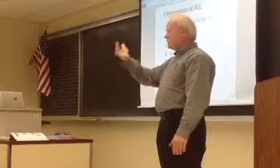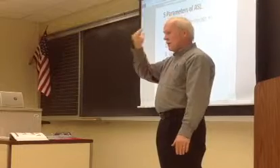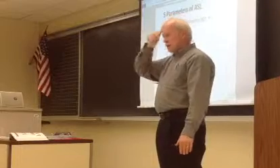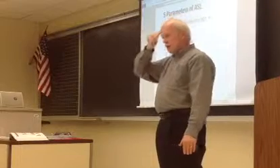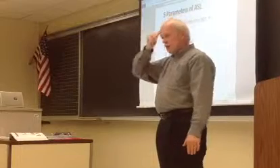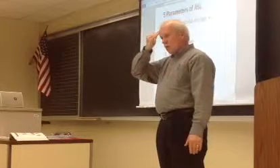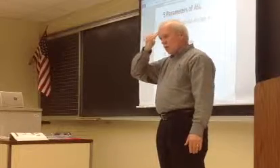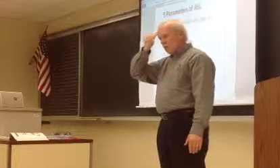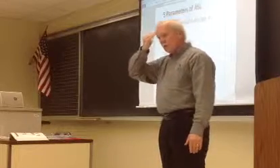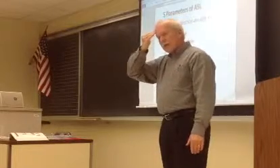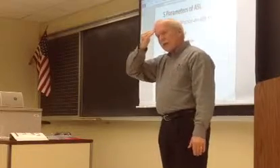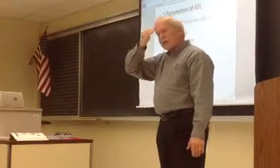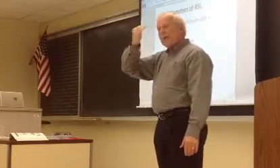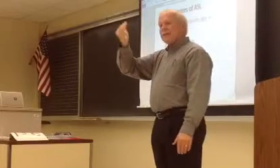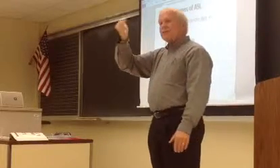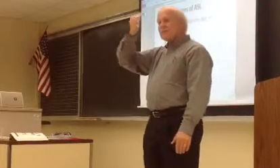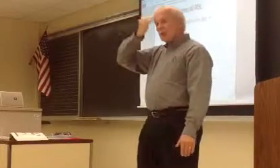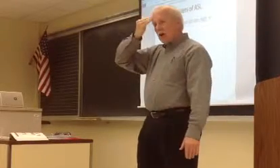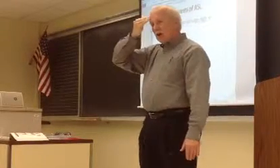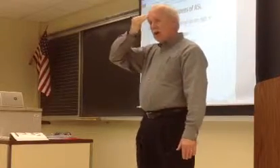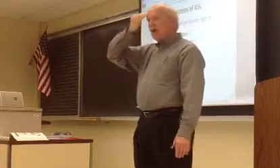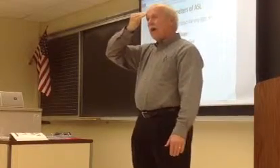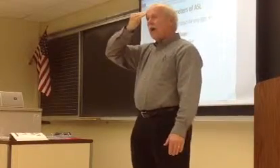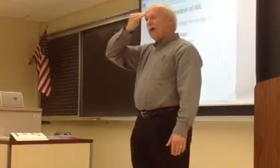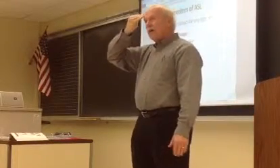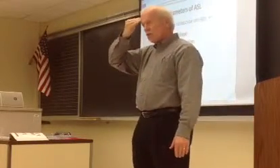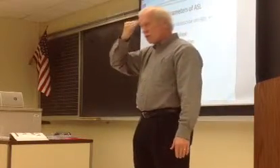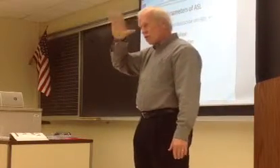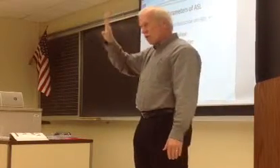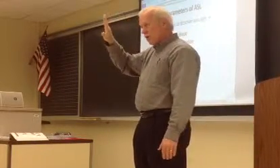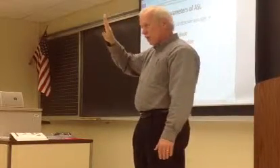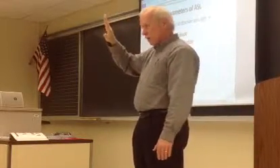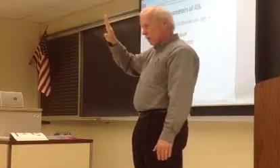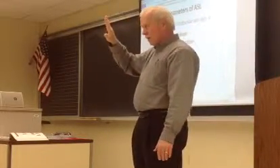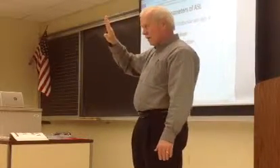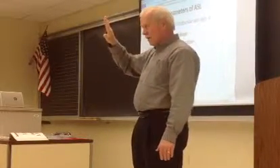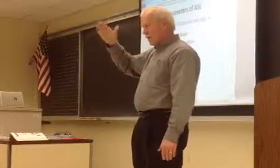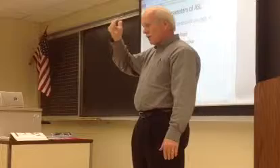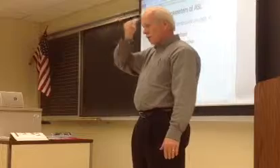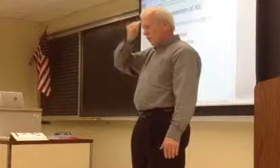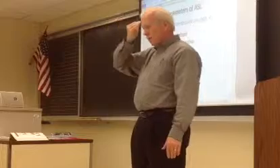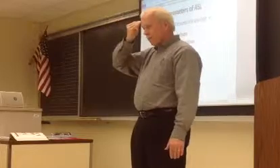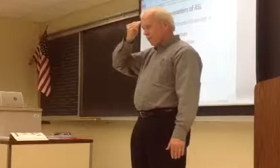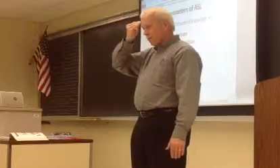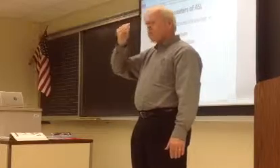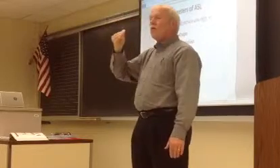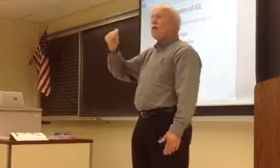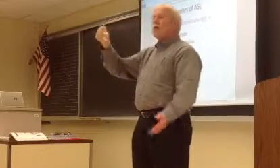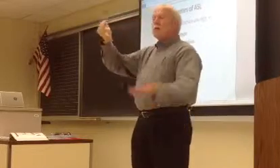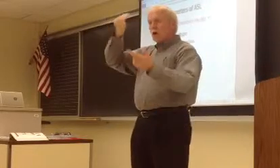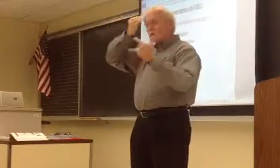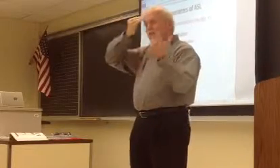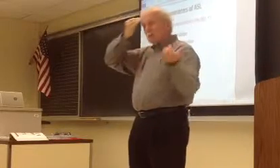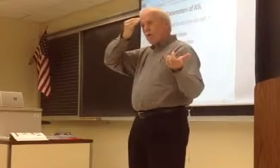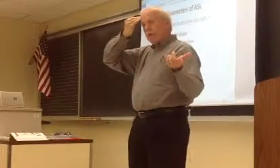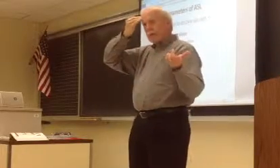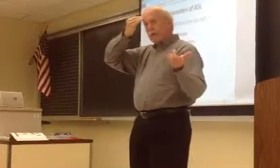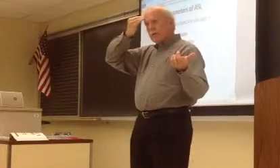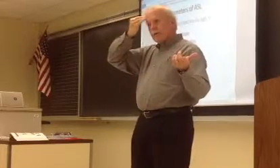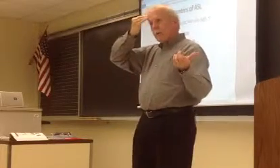this, no. This is to know, don't know, Don't know. no. No. So, Don't know. no's on your forehead.